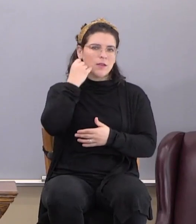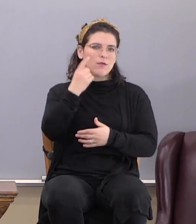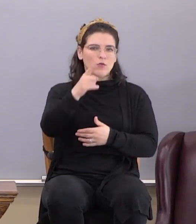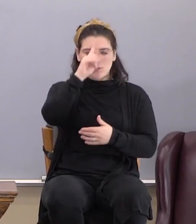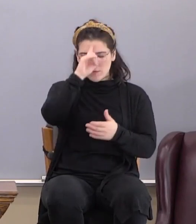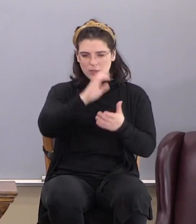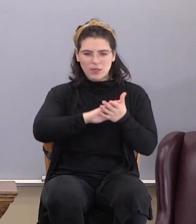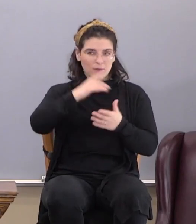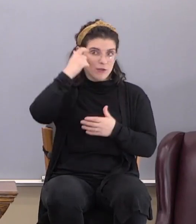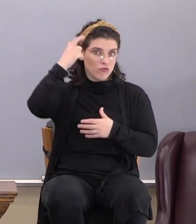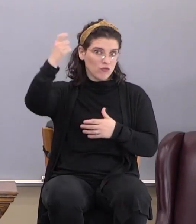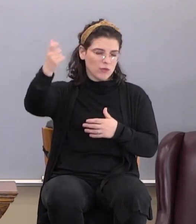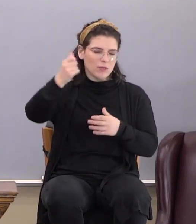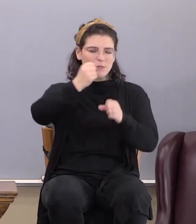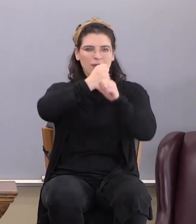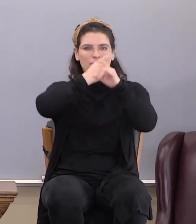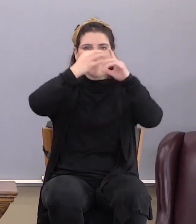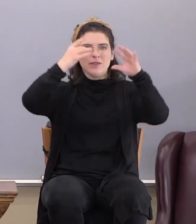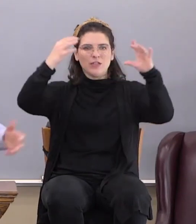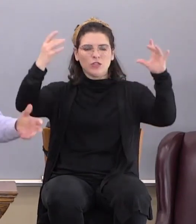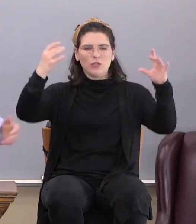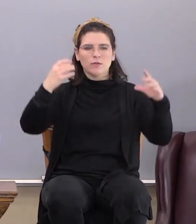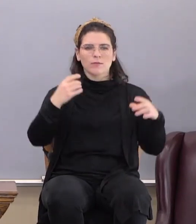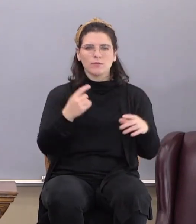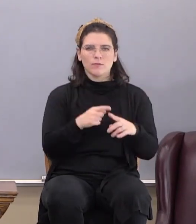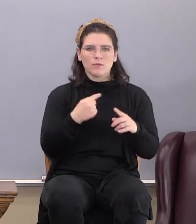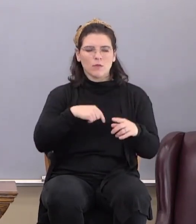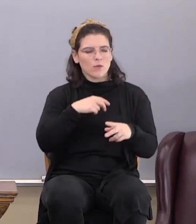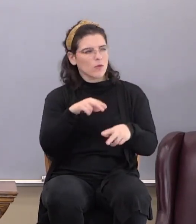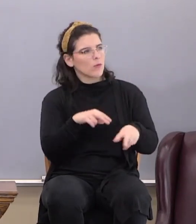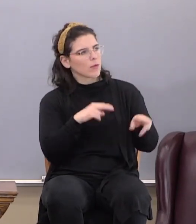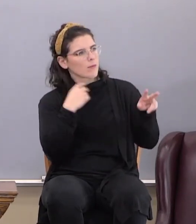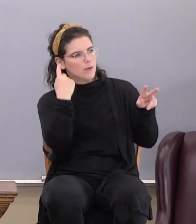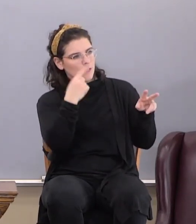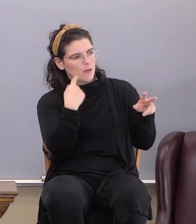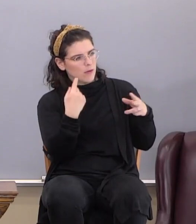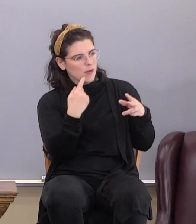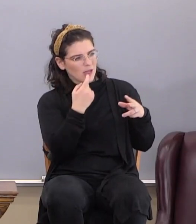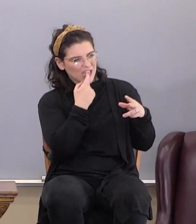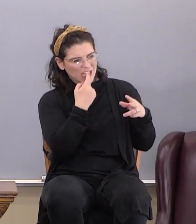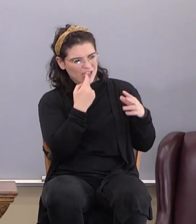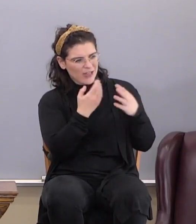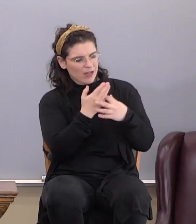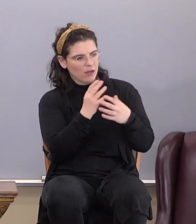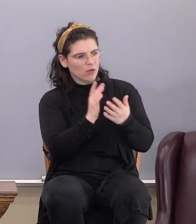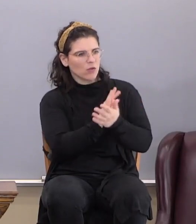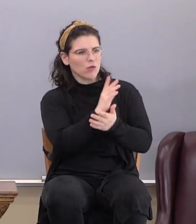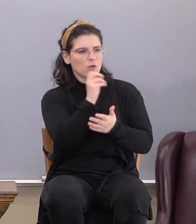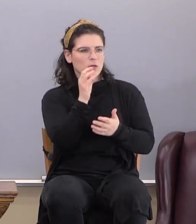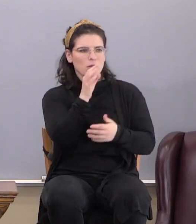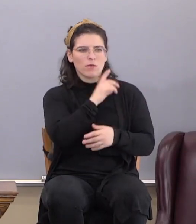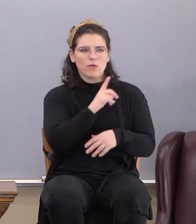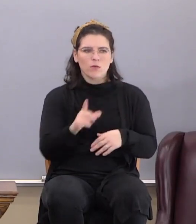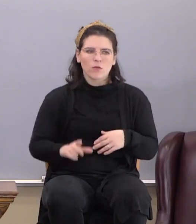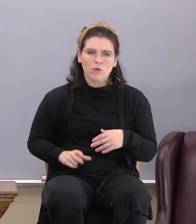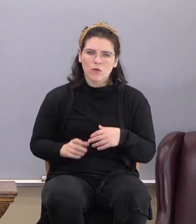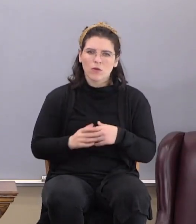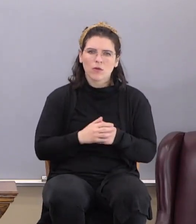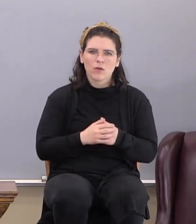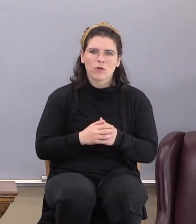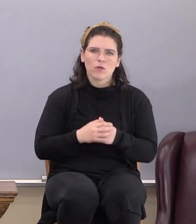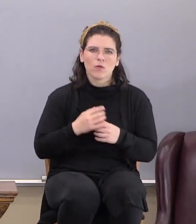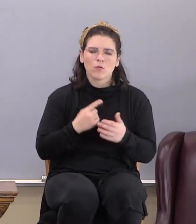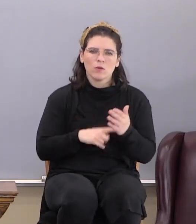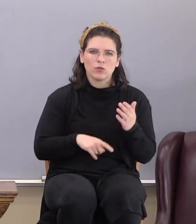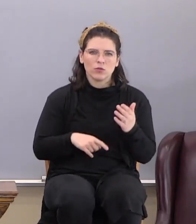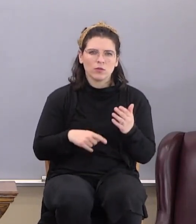and dreams, read verse 18. But we all with open face beholding as in a glass the glory of the Lord. So what do